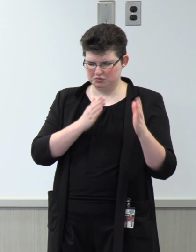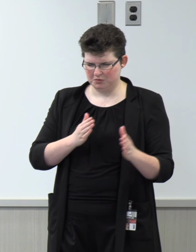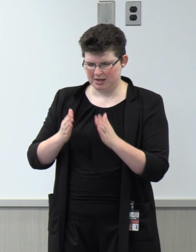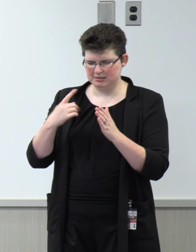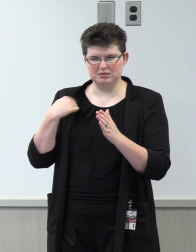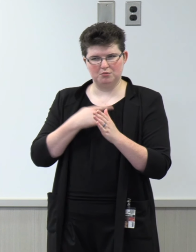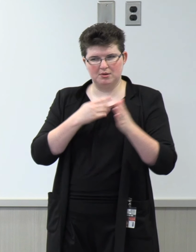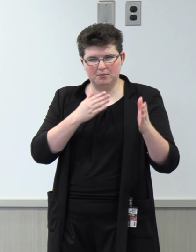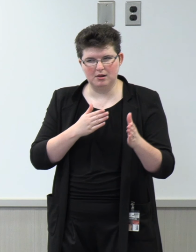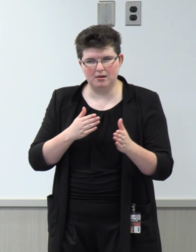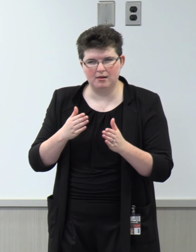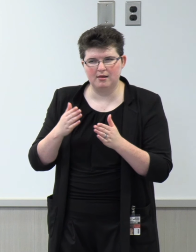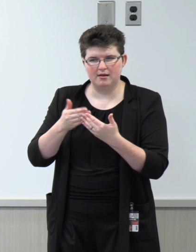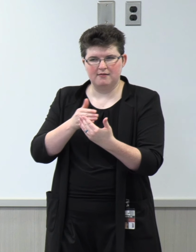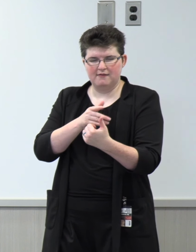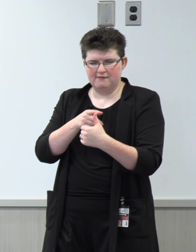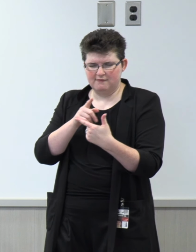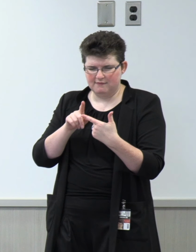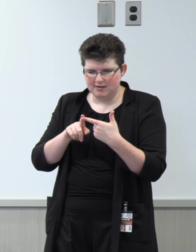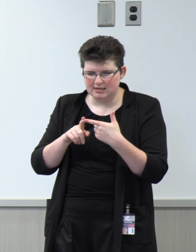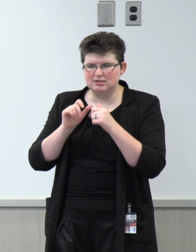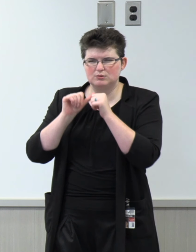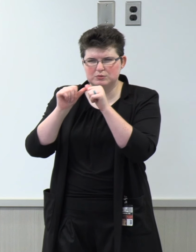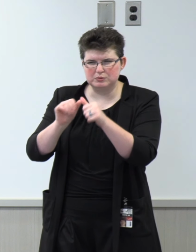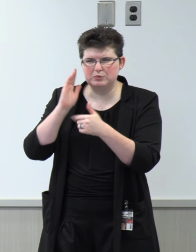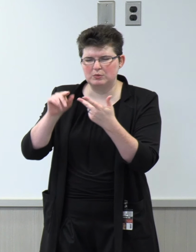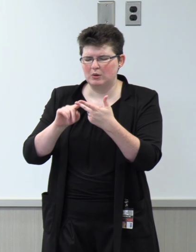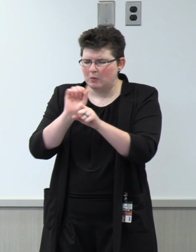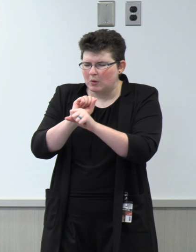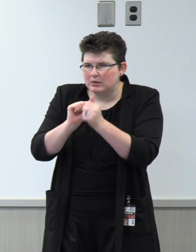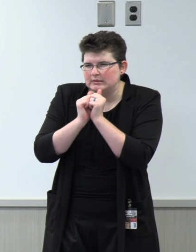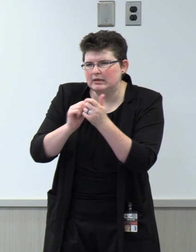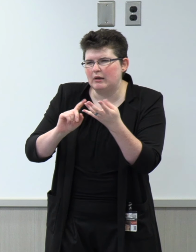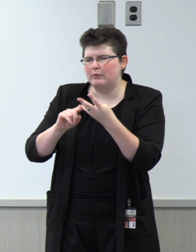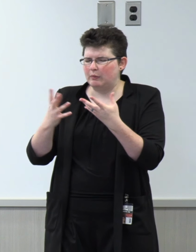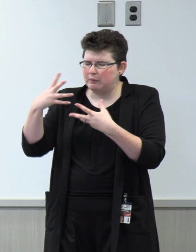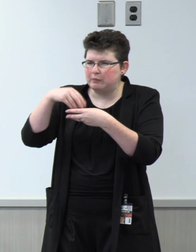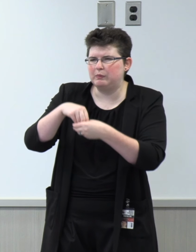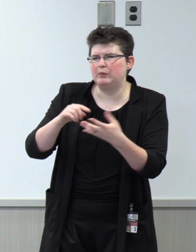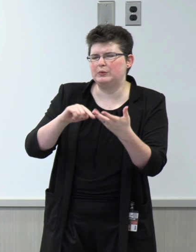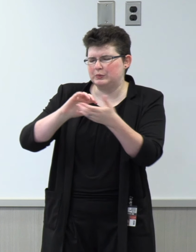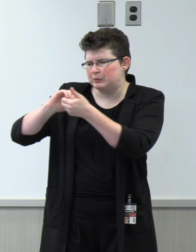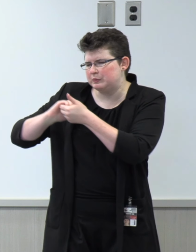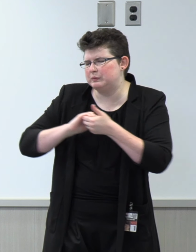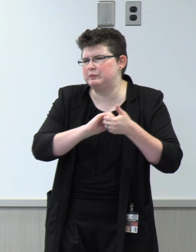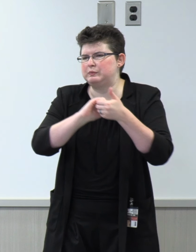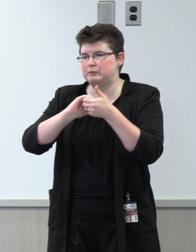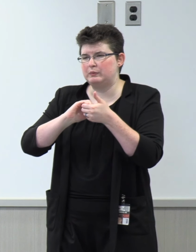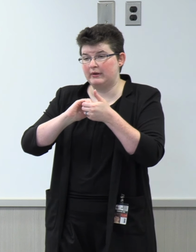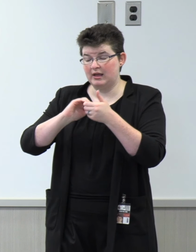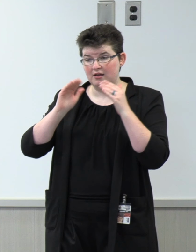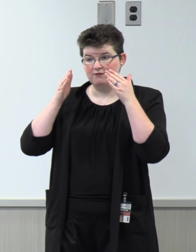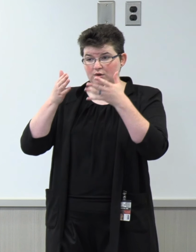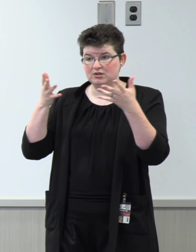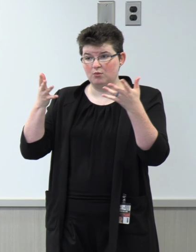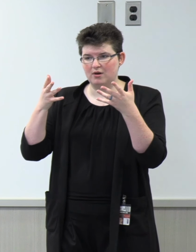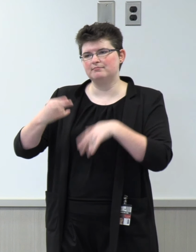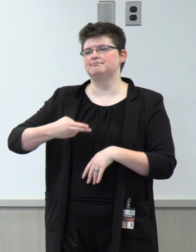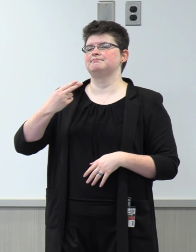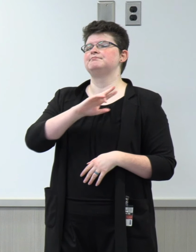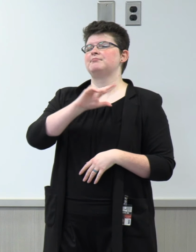intentional, systematic, sustained, collaborative, inclusive, and are ultimately focused on